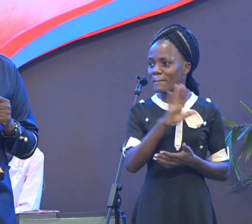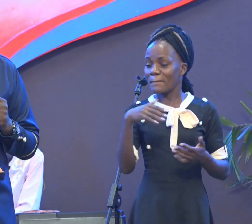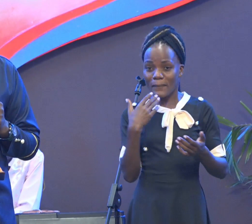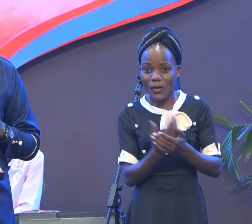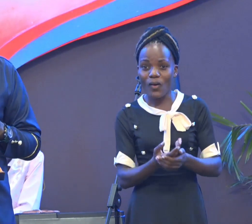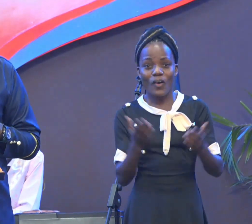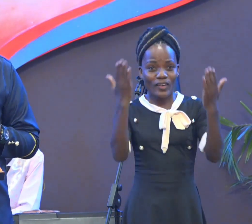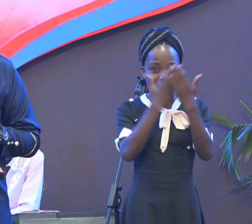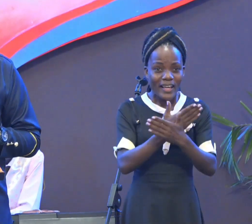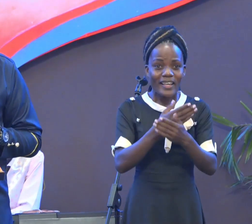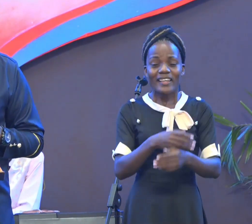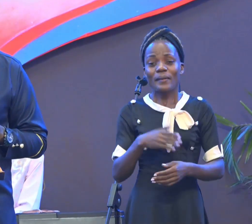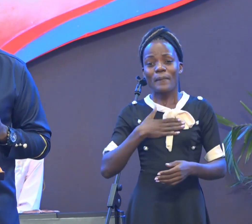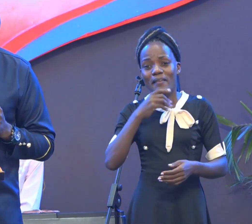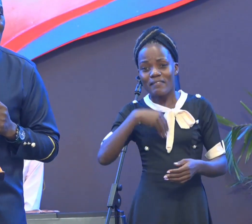The whole night they were always